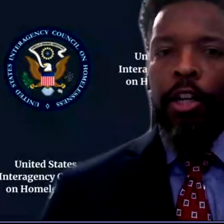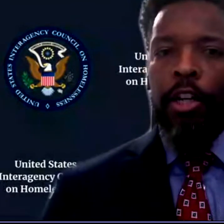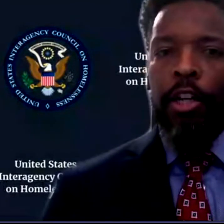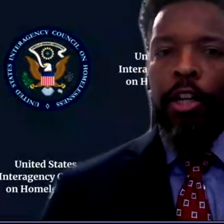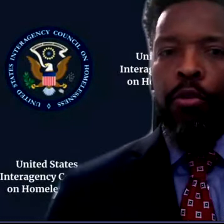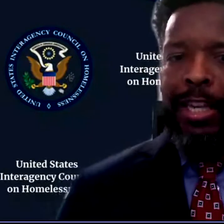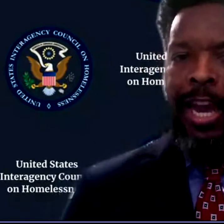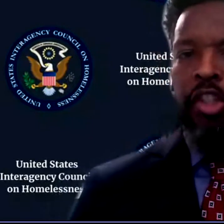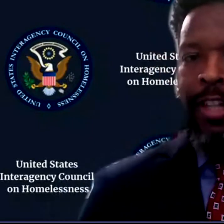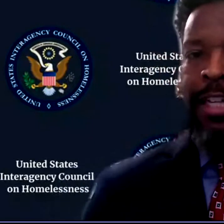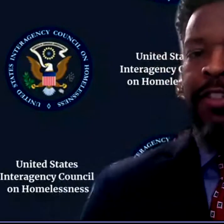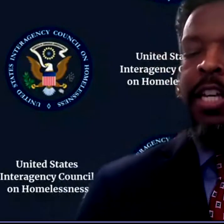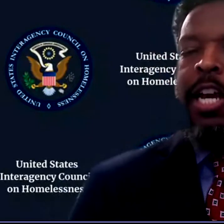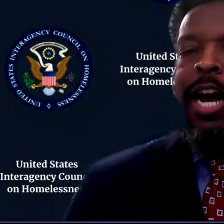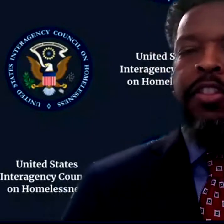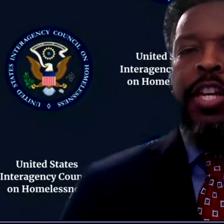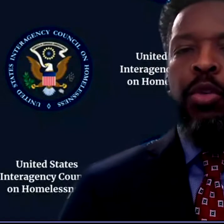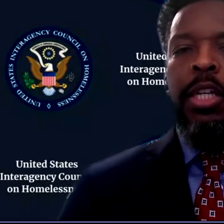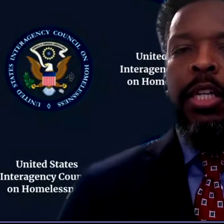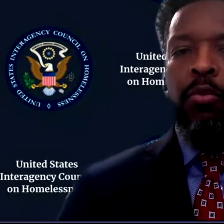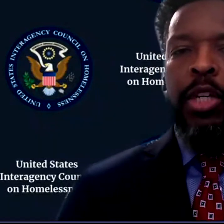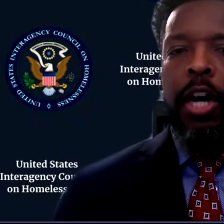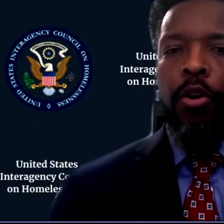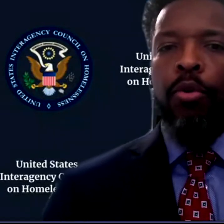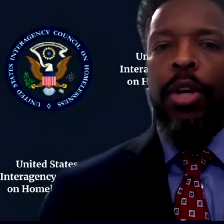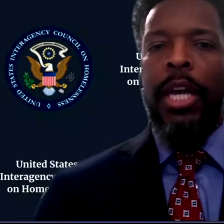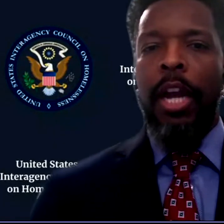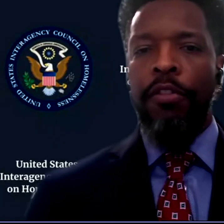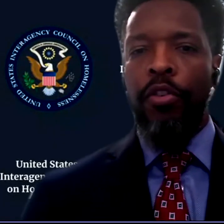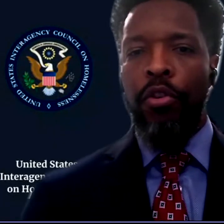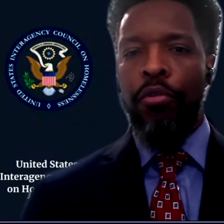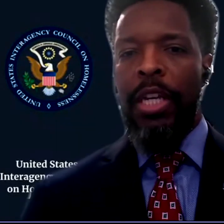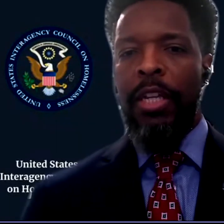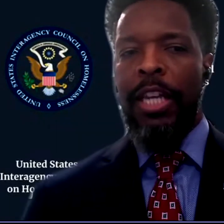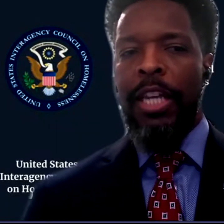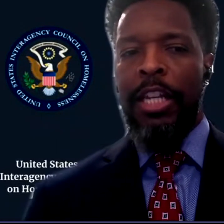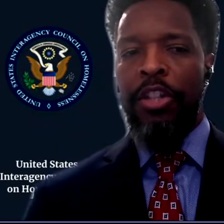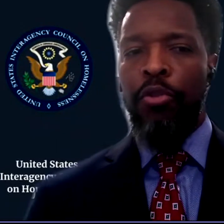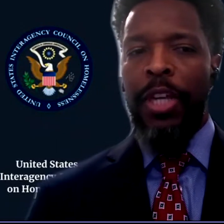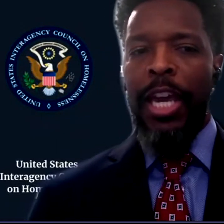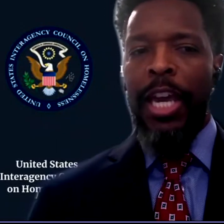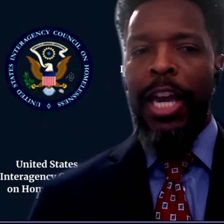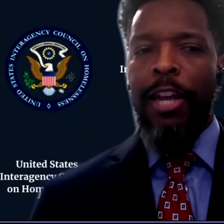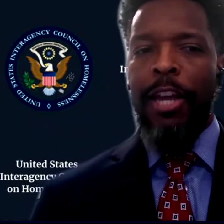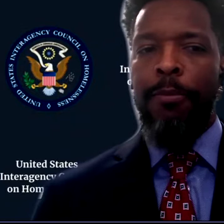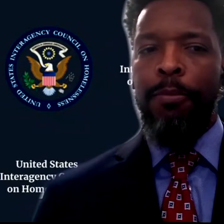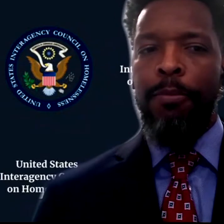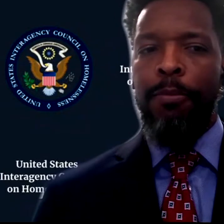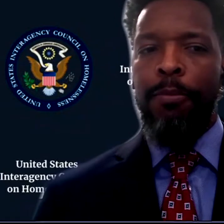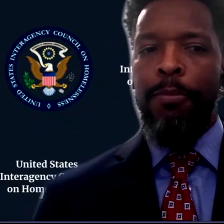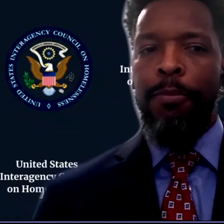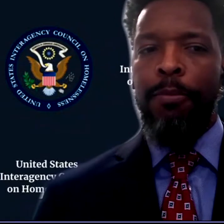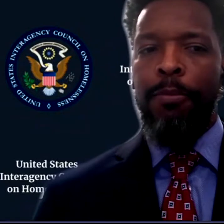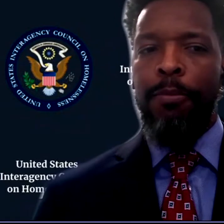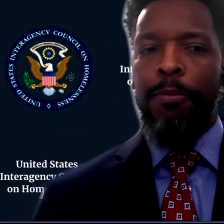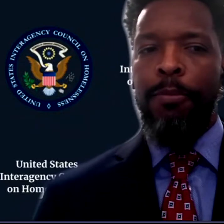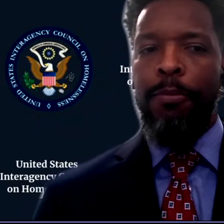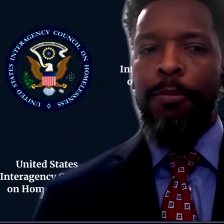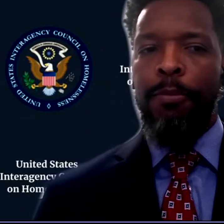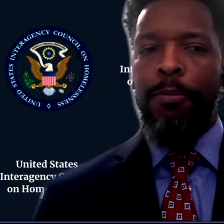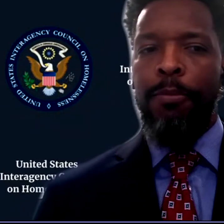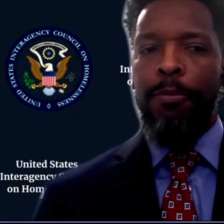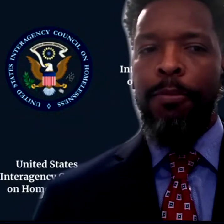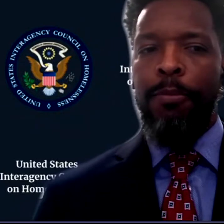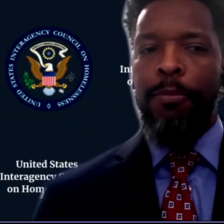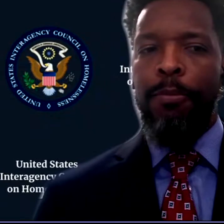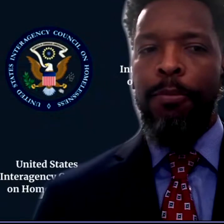we likely all agree that cash is nice, I think we know and also agree that you can't build an apartment